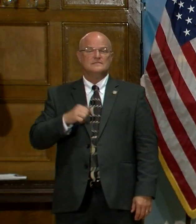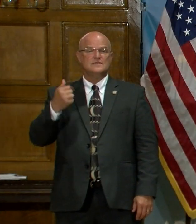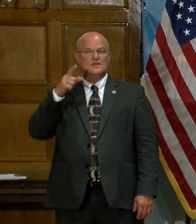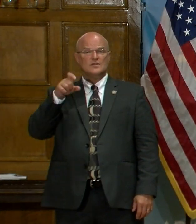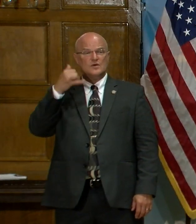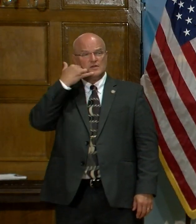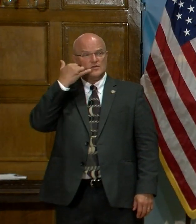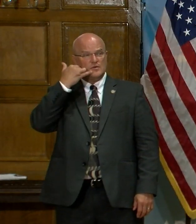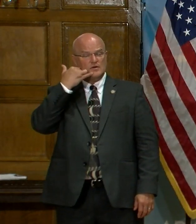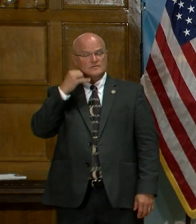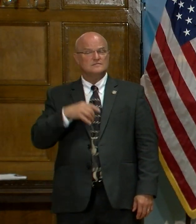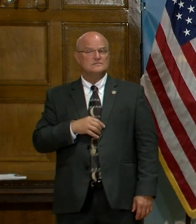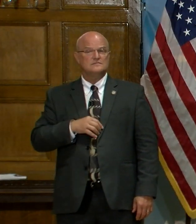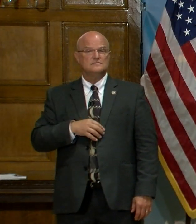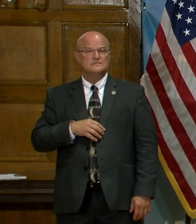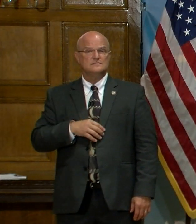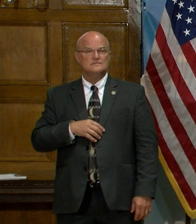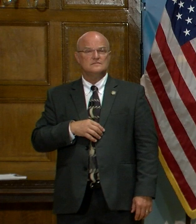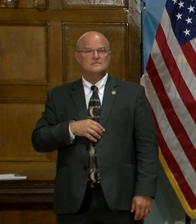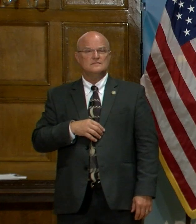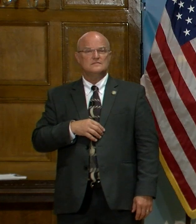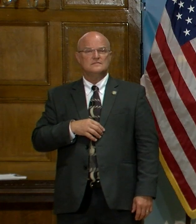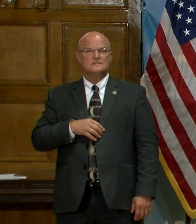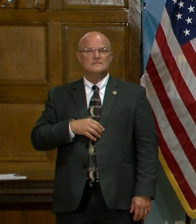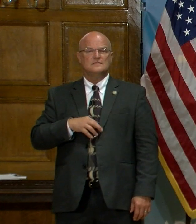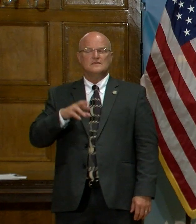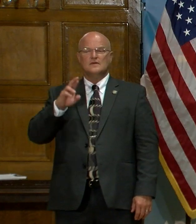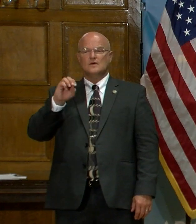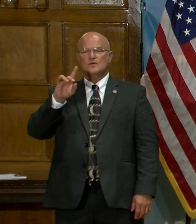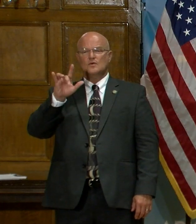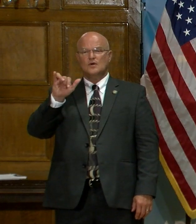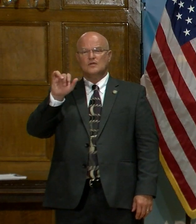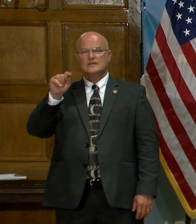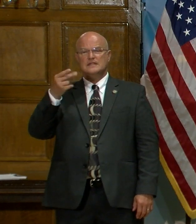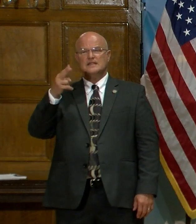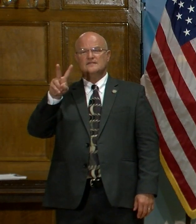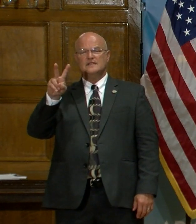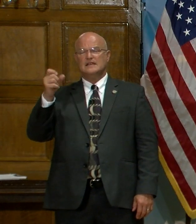Another question remotely? Governor, it's Rolly Hoyt with THV 11.